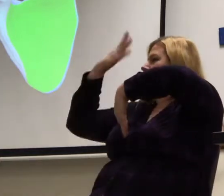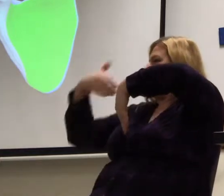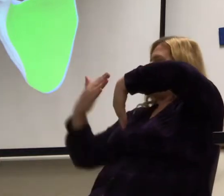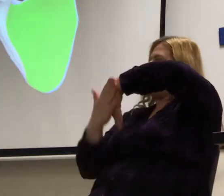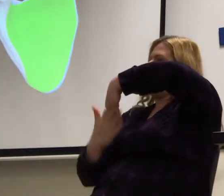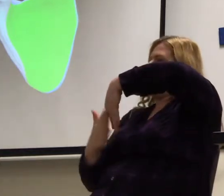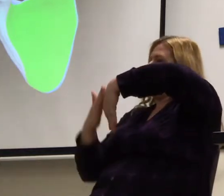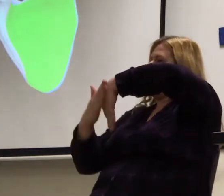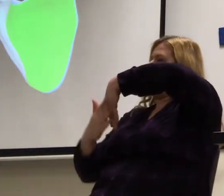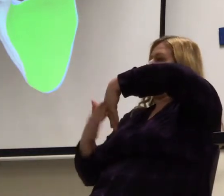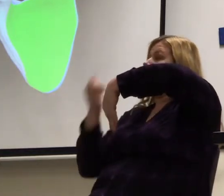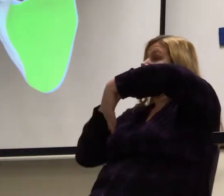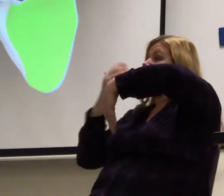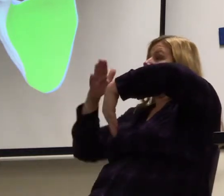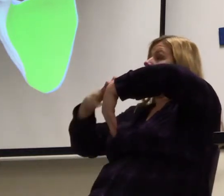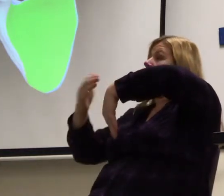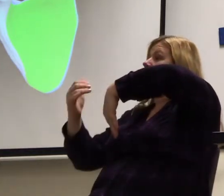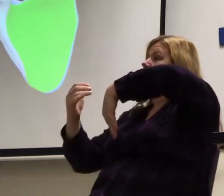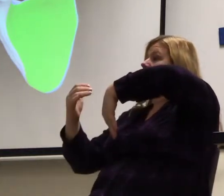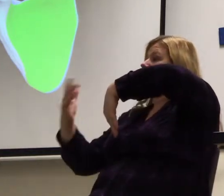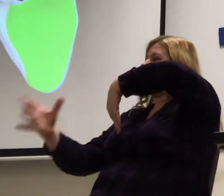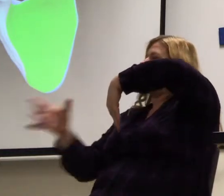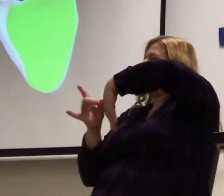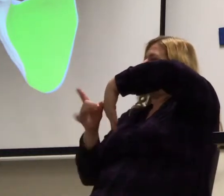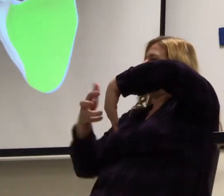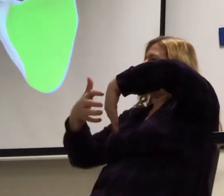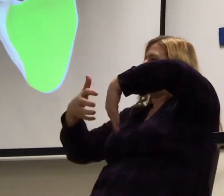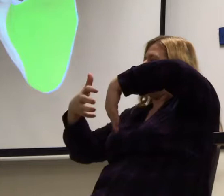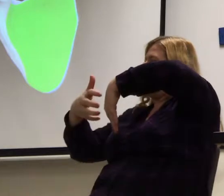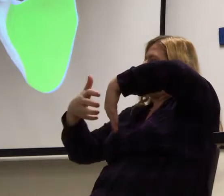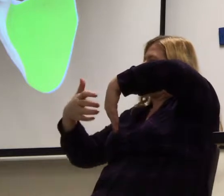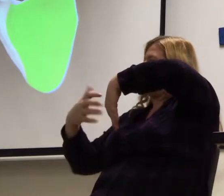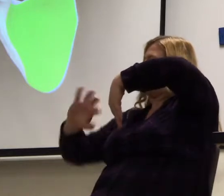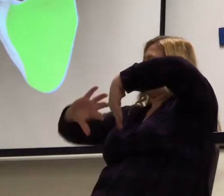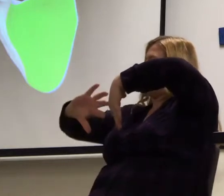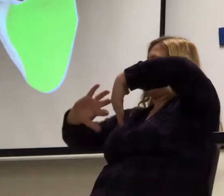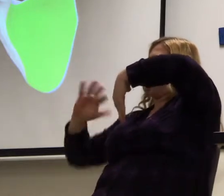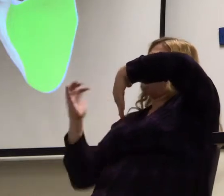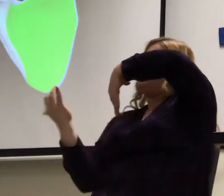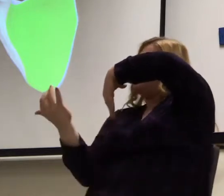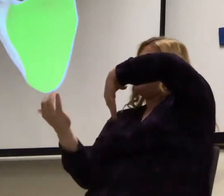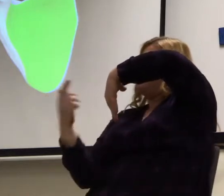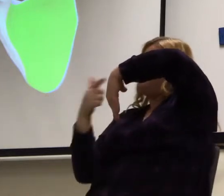becomes subscapular fossa.